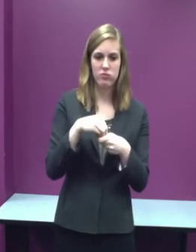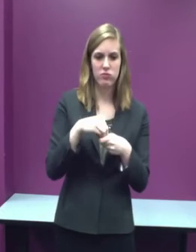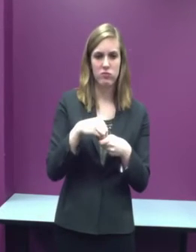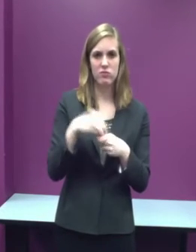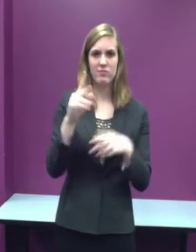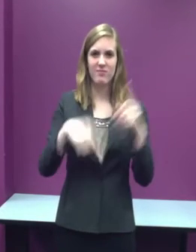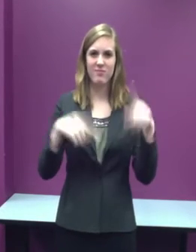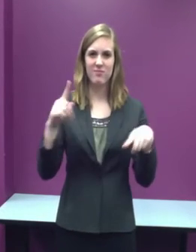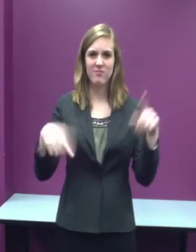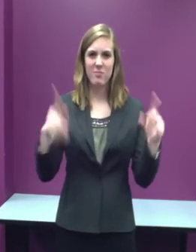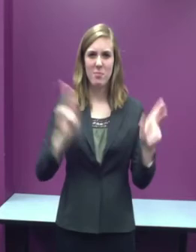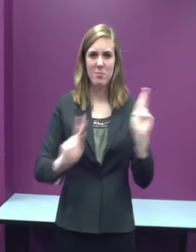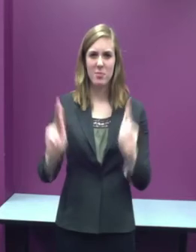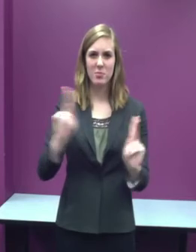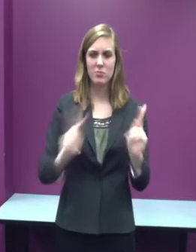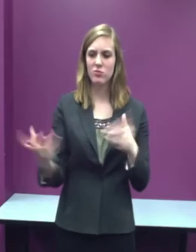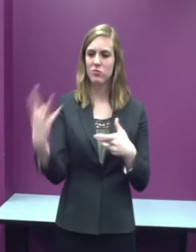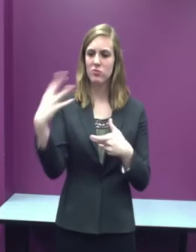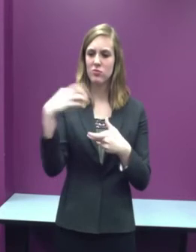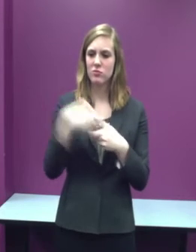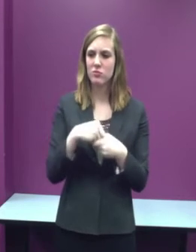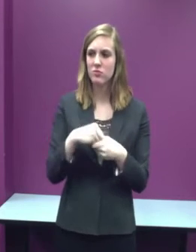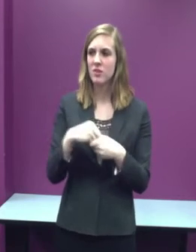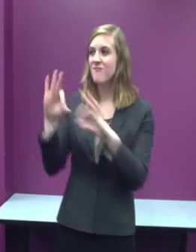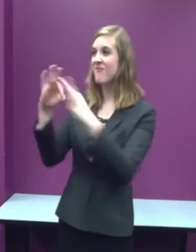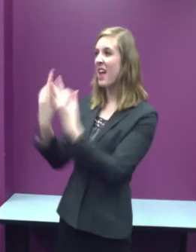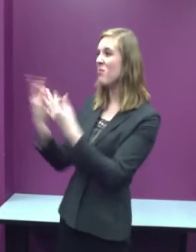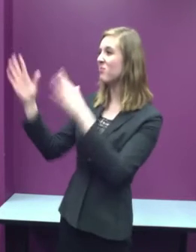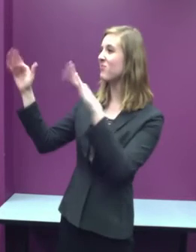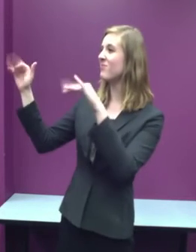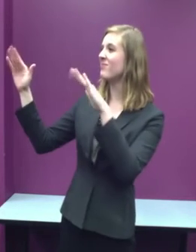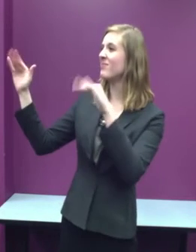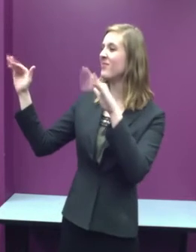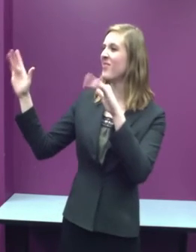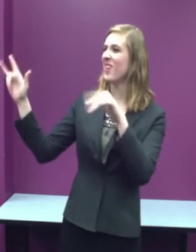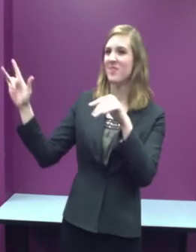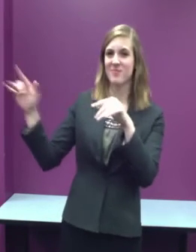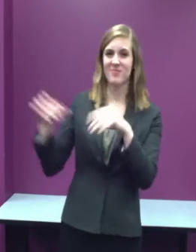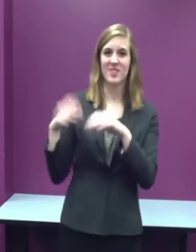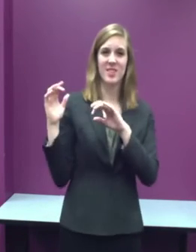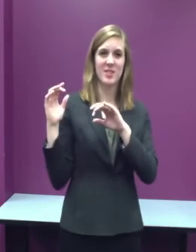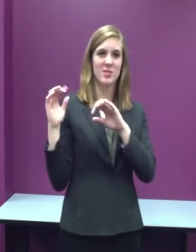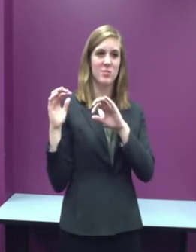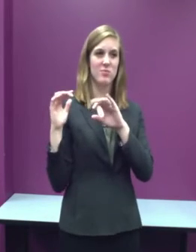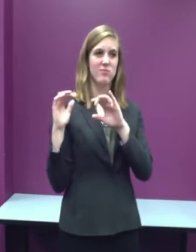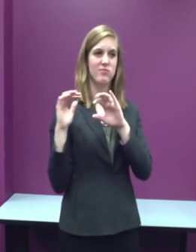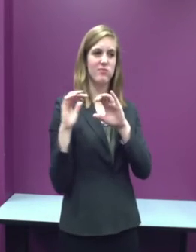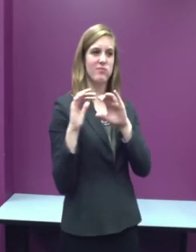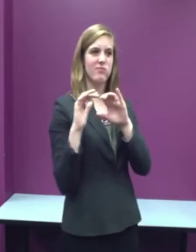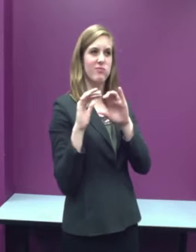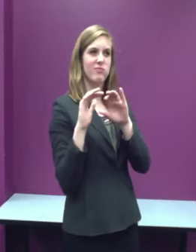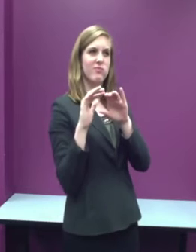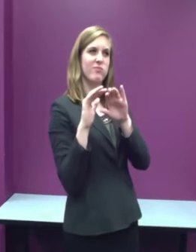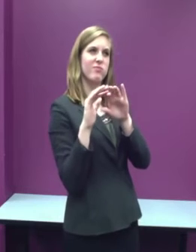Their main mission was to find a water route to the Pacific and the Orient beyond, the long hoped for Northwest